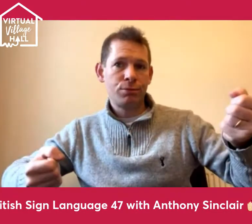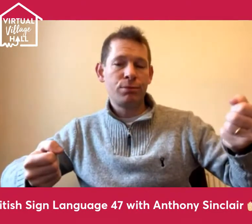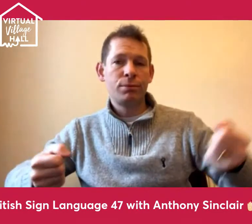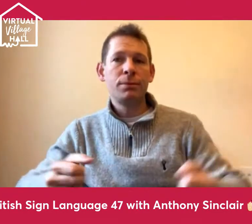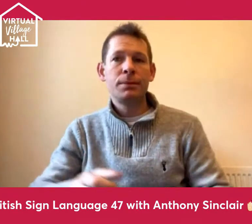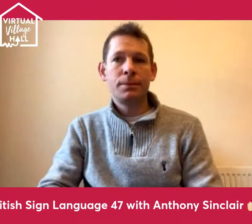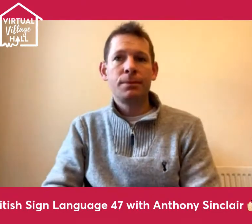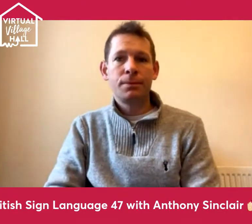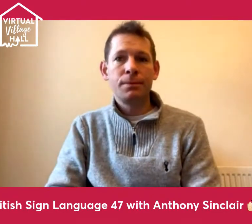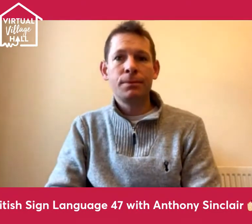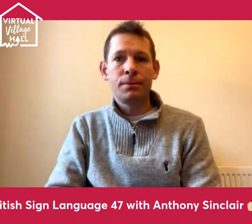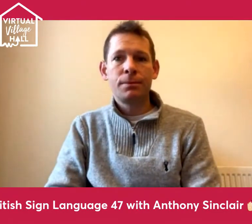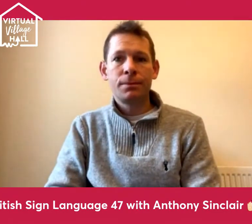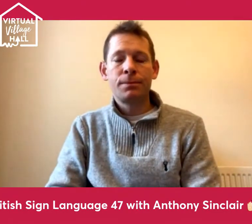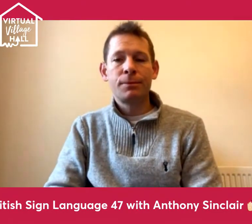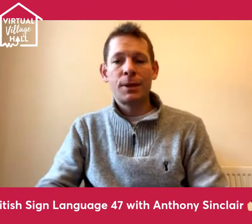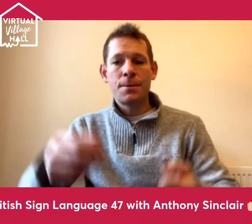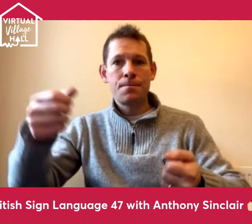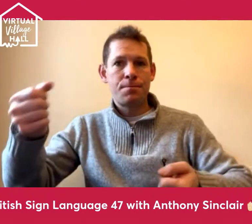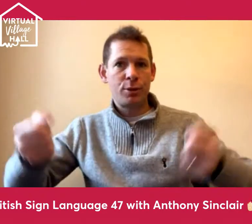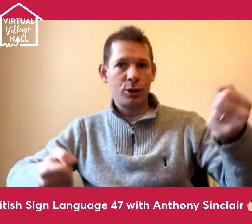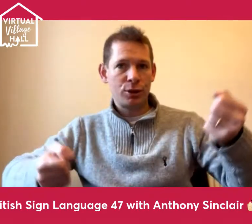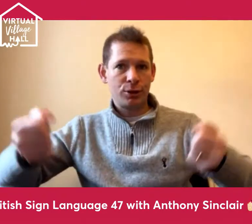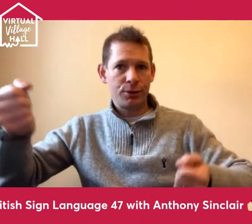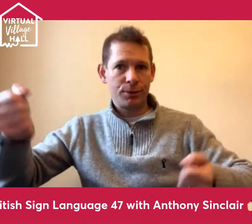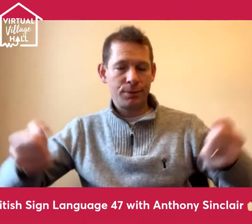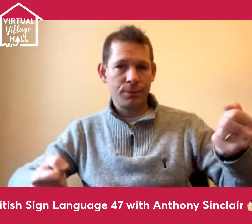that, whichever you prefer. Bus.